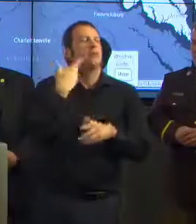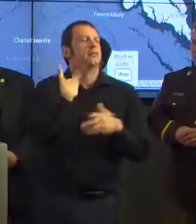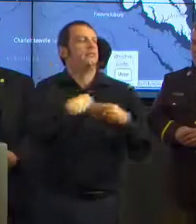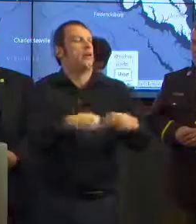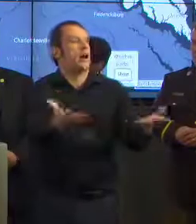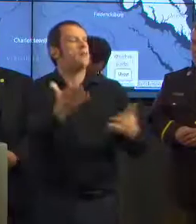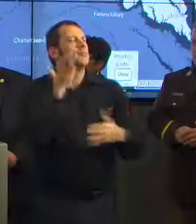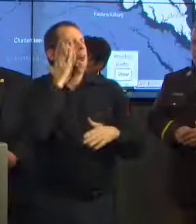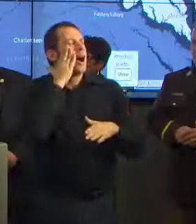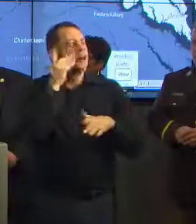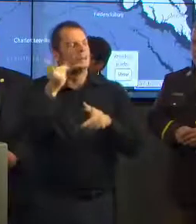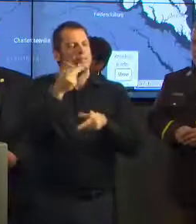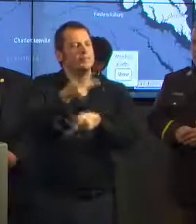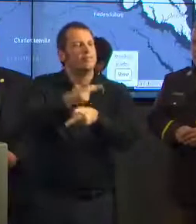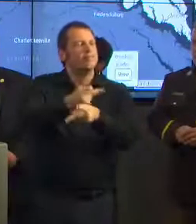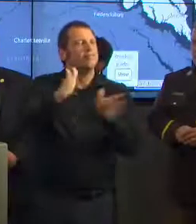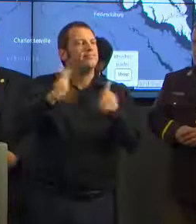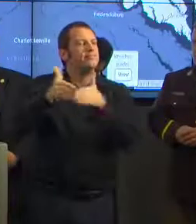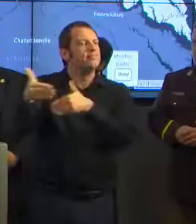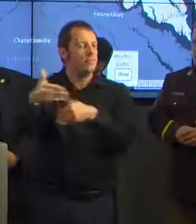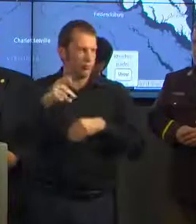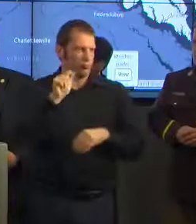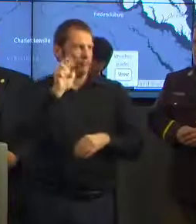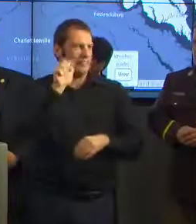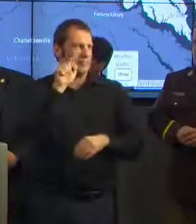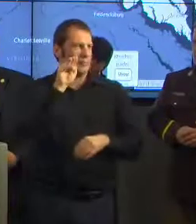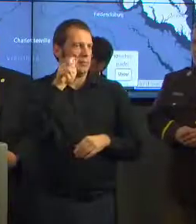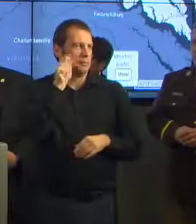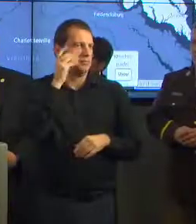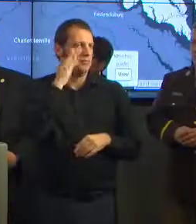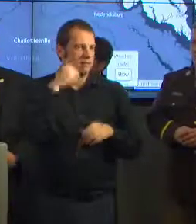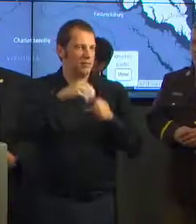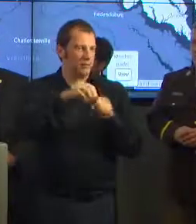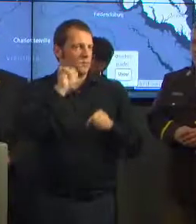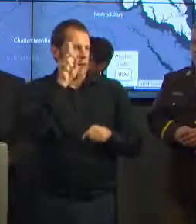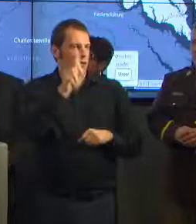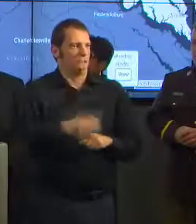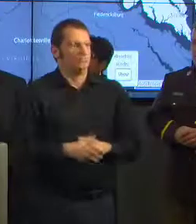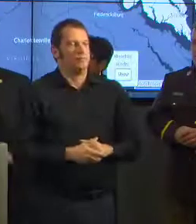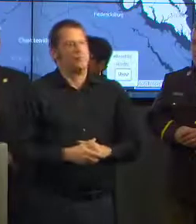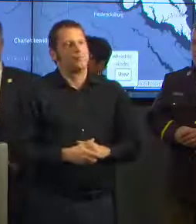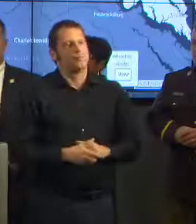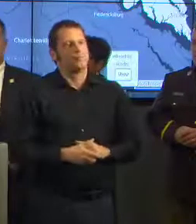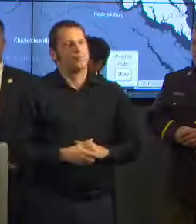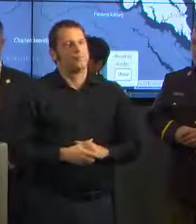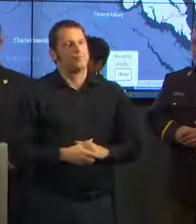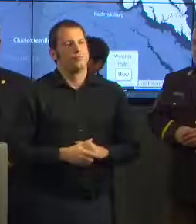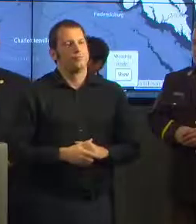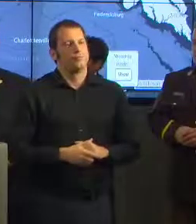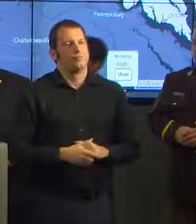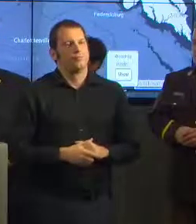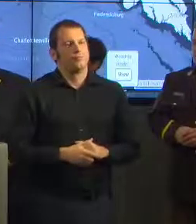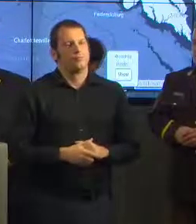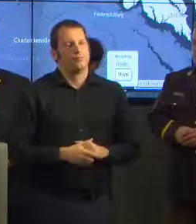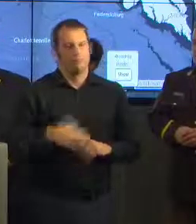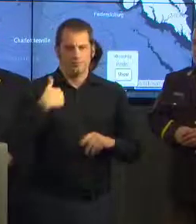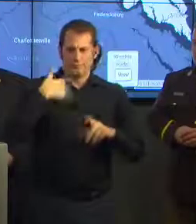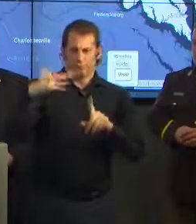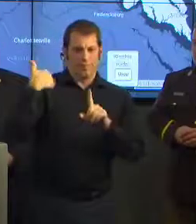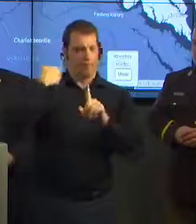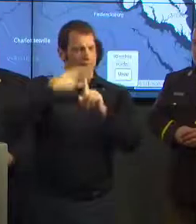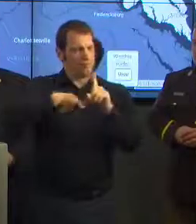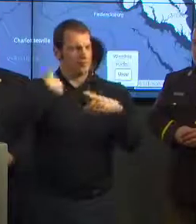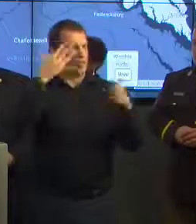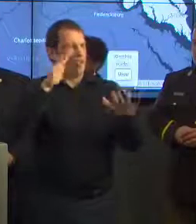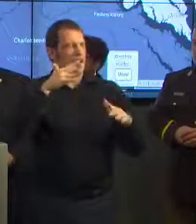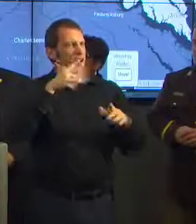state. And last month, I issued an executive order to establish the Opioid Operational Command